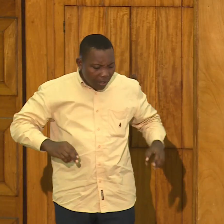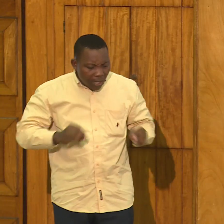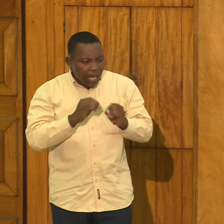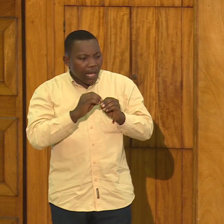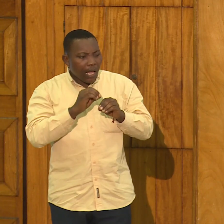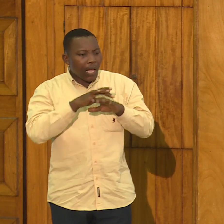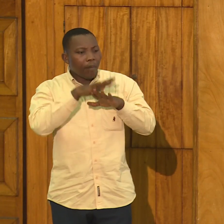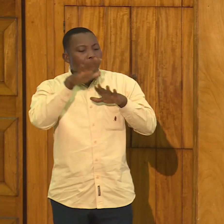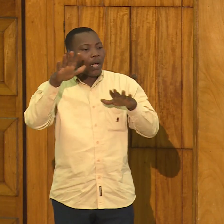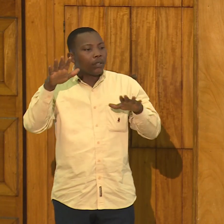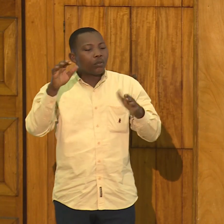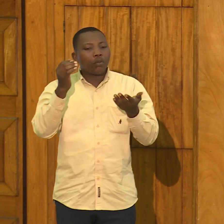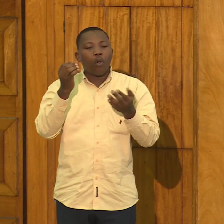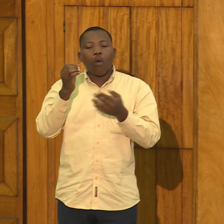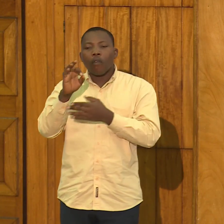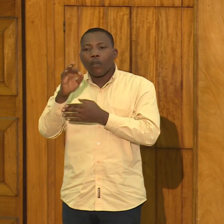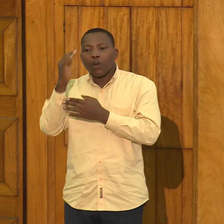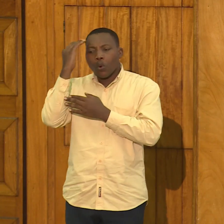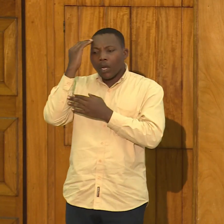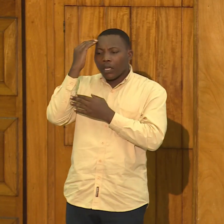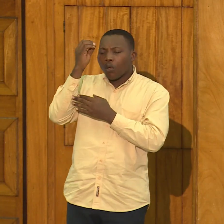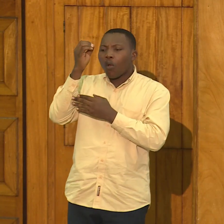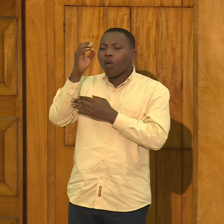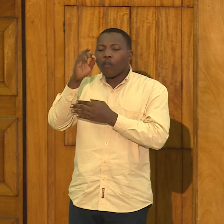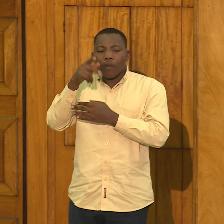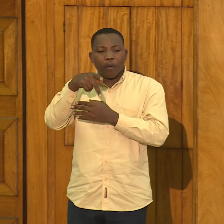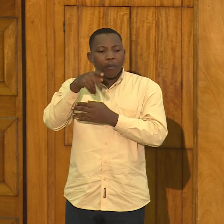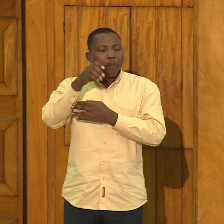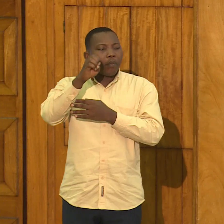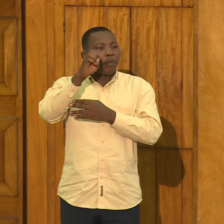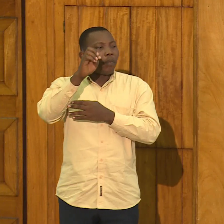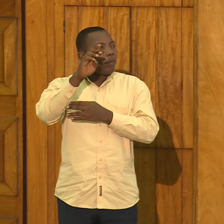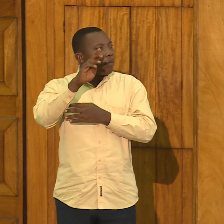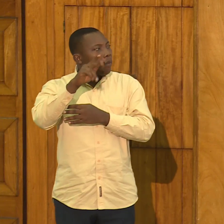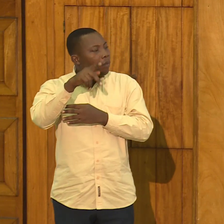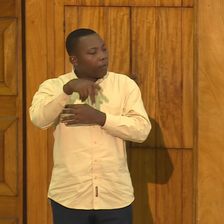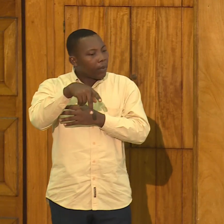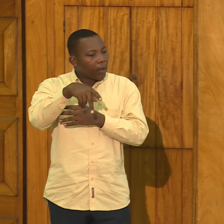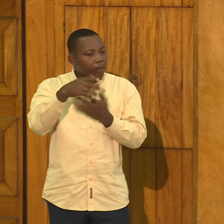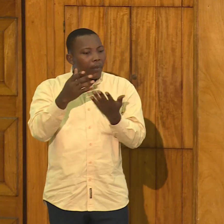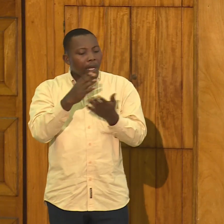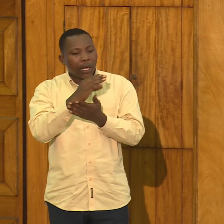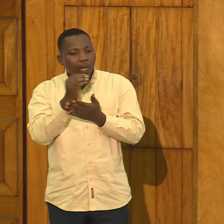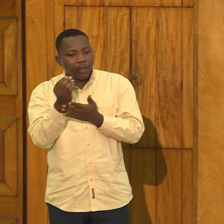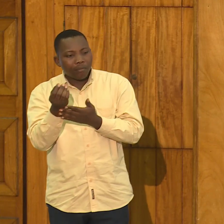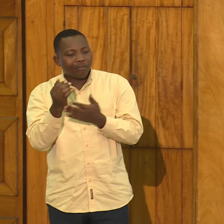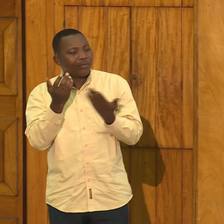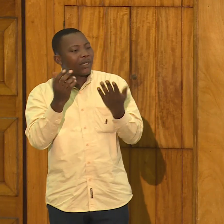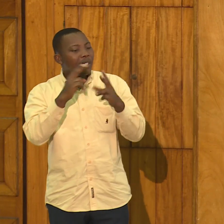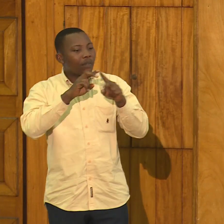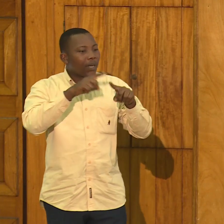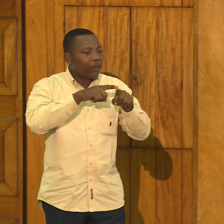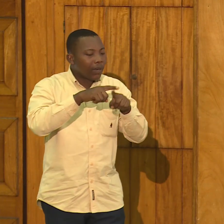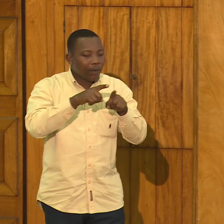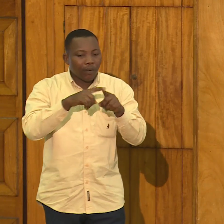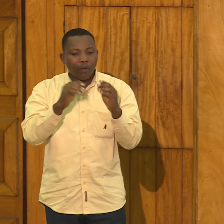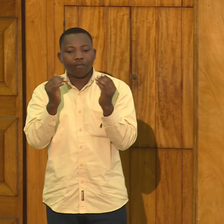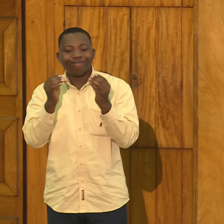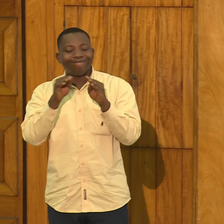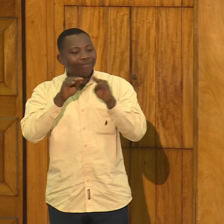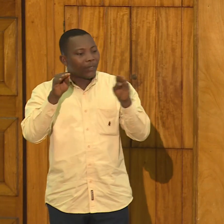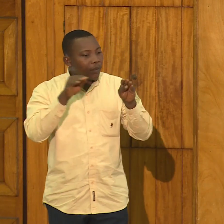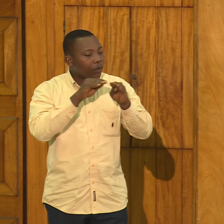of knowledge of PrEP and HIV testing and the impact on varying educational levels on female sex workers'